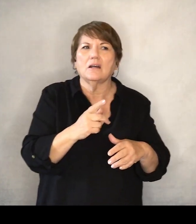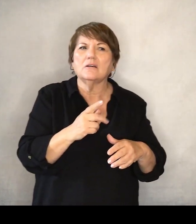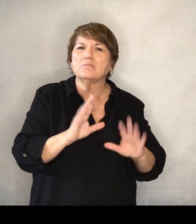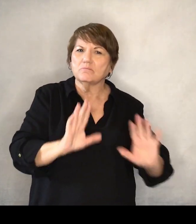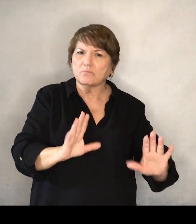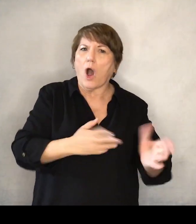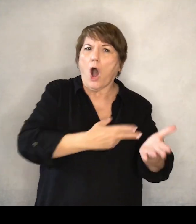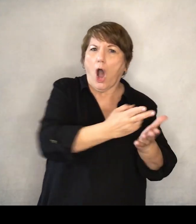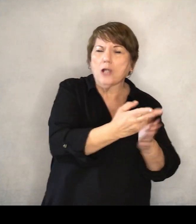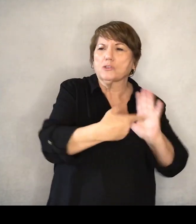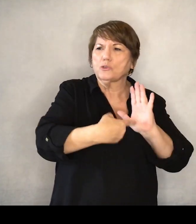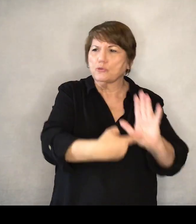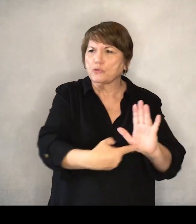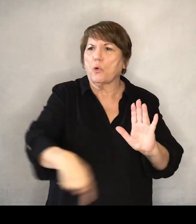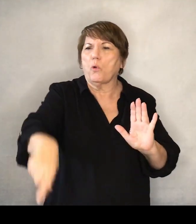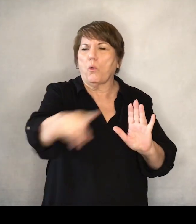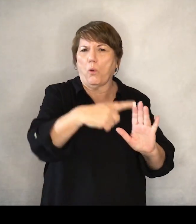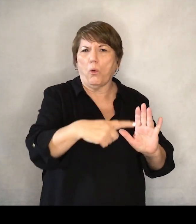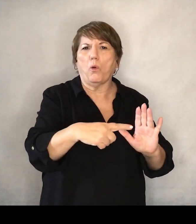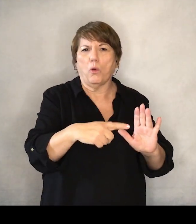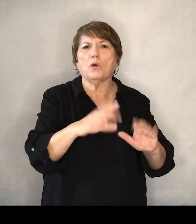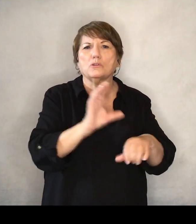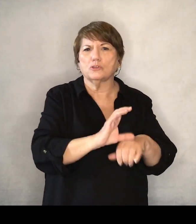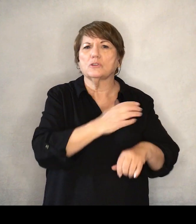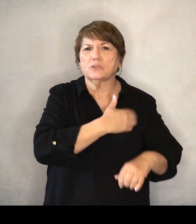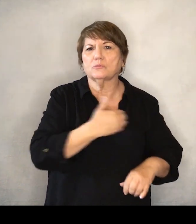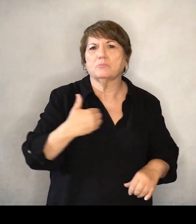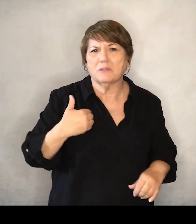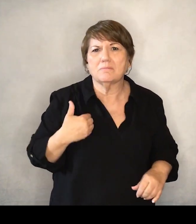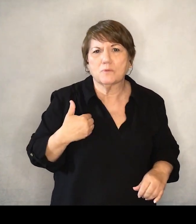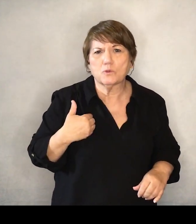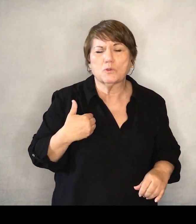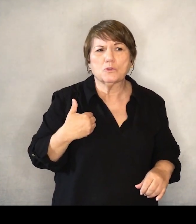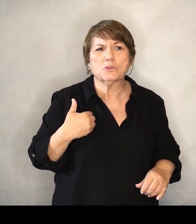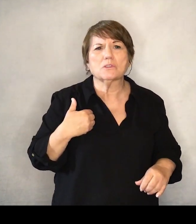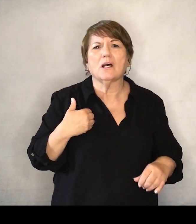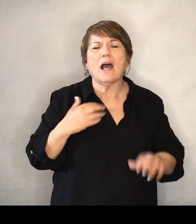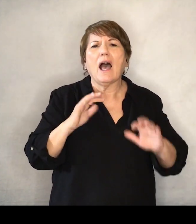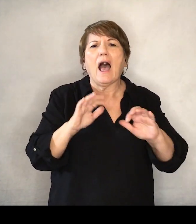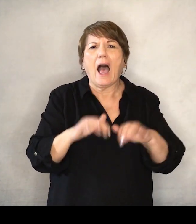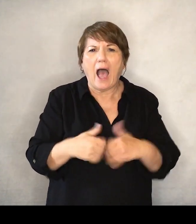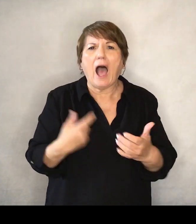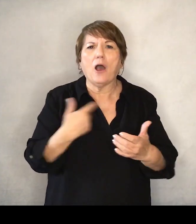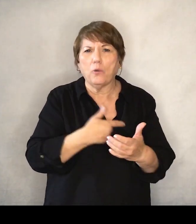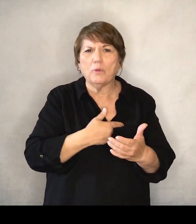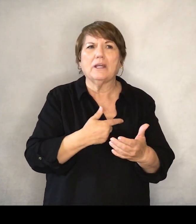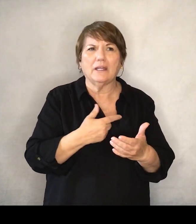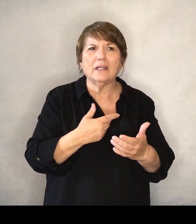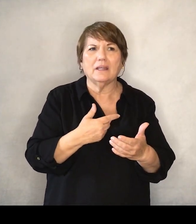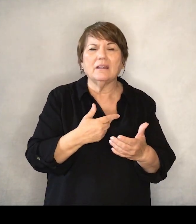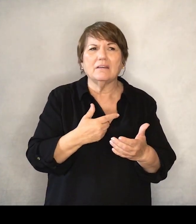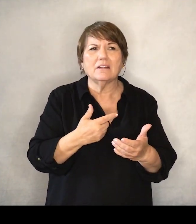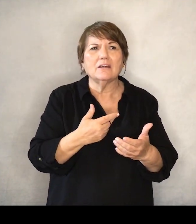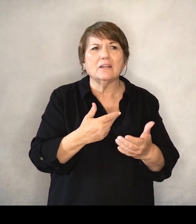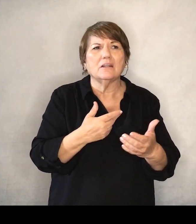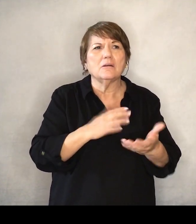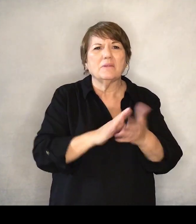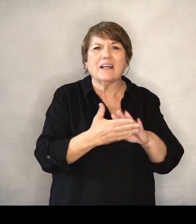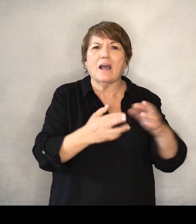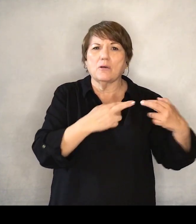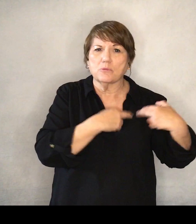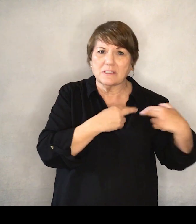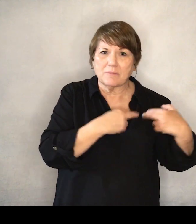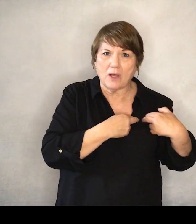transparency, both within the Presbyterian Church and in this church specifically. We want to be completely transparent about what's going